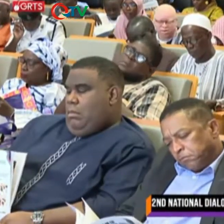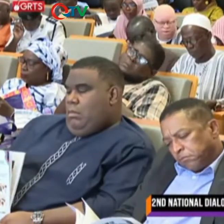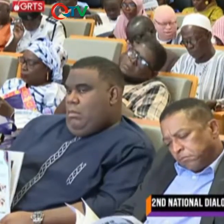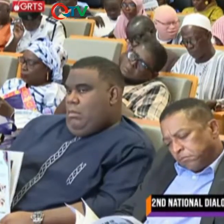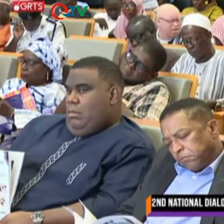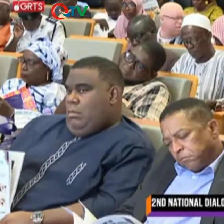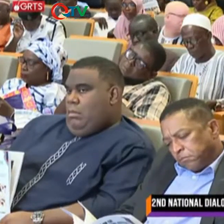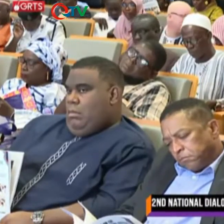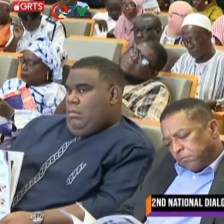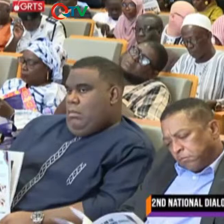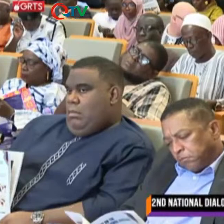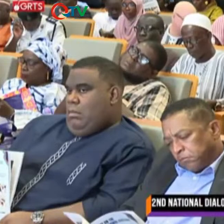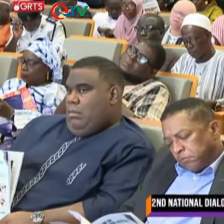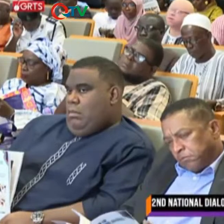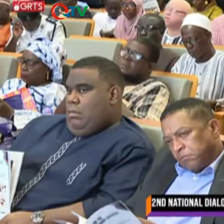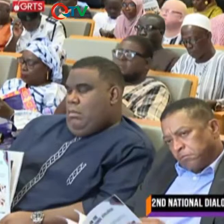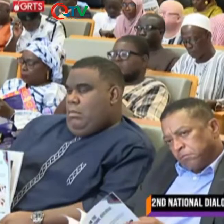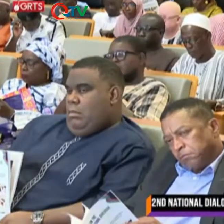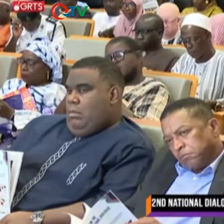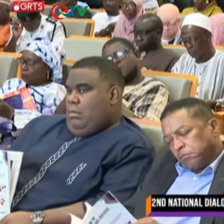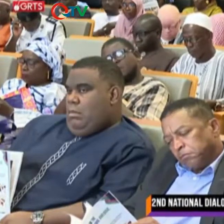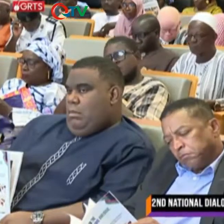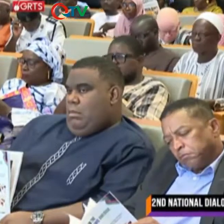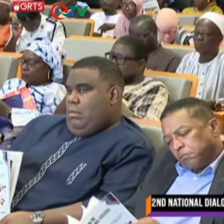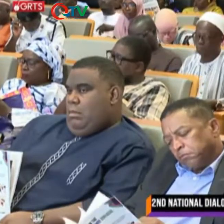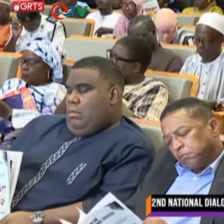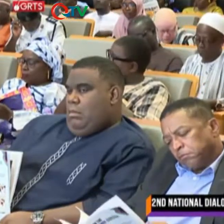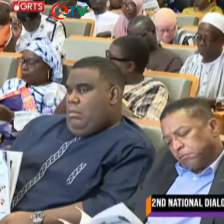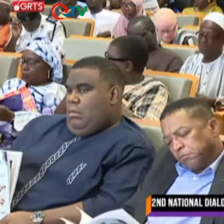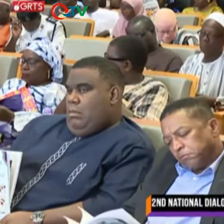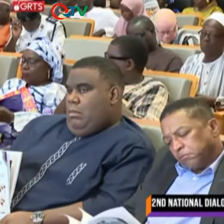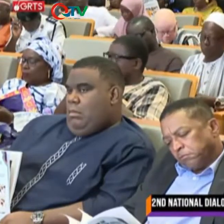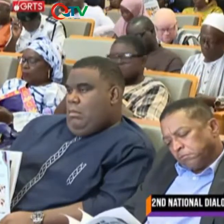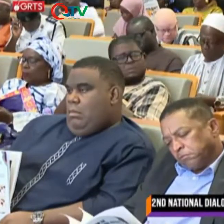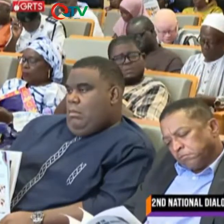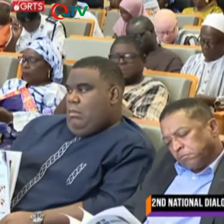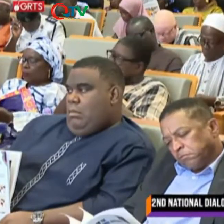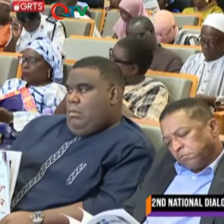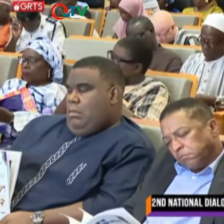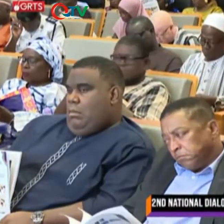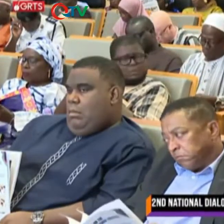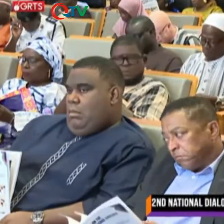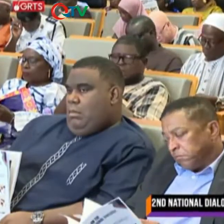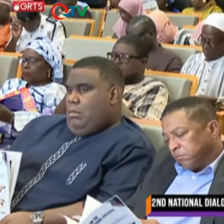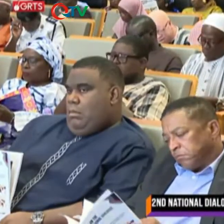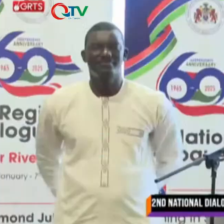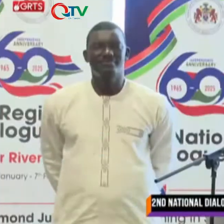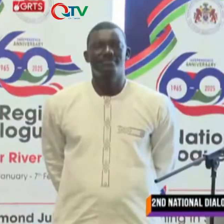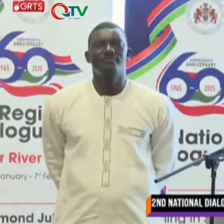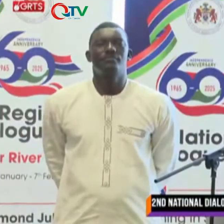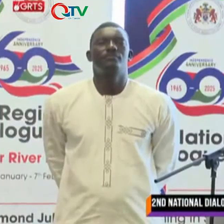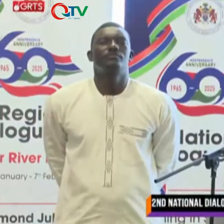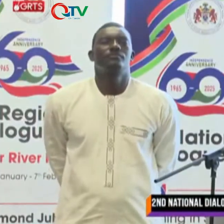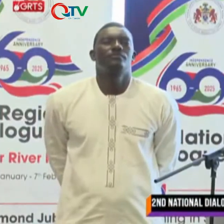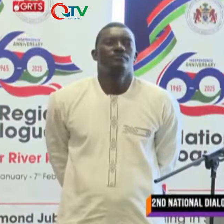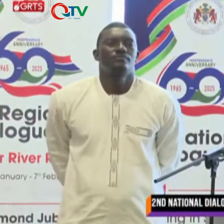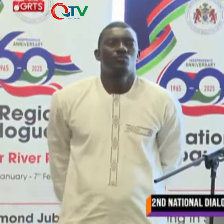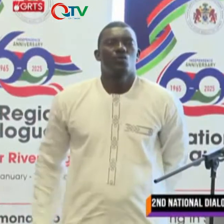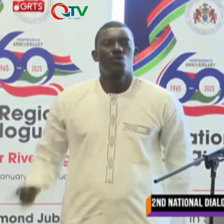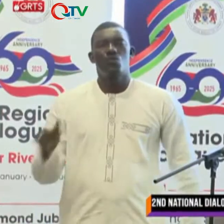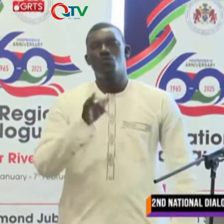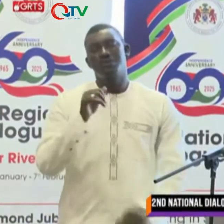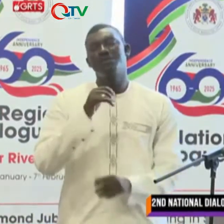call in German Seniorenfreiheit. So the elderly liberty to always go beyond protocols, which is